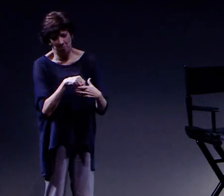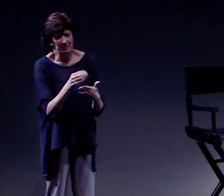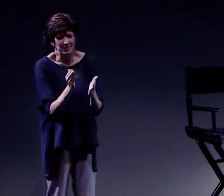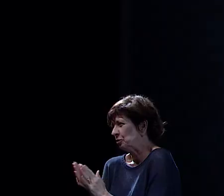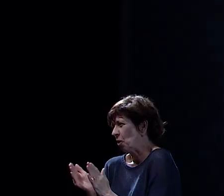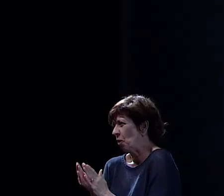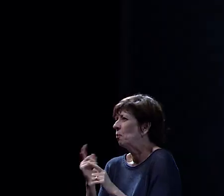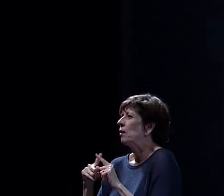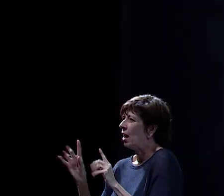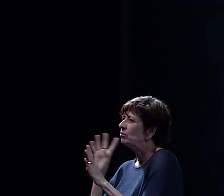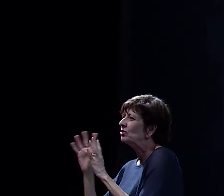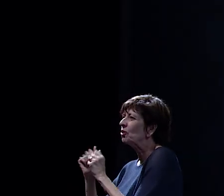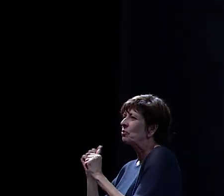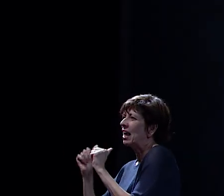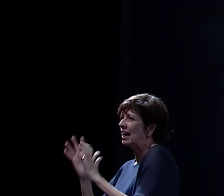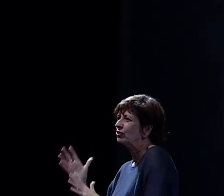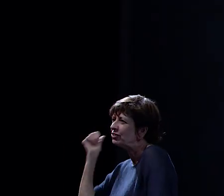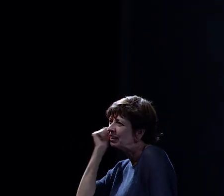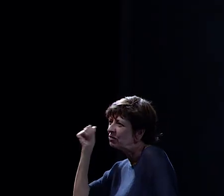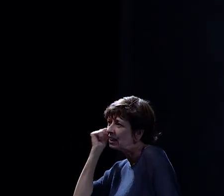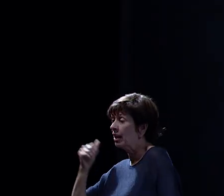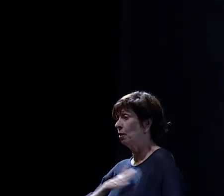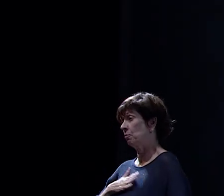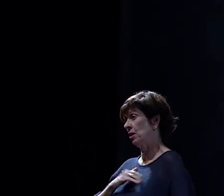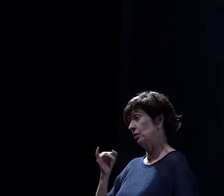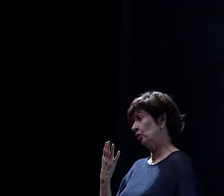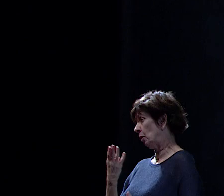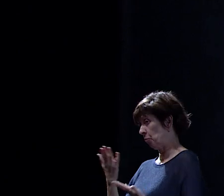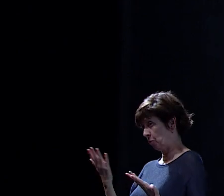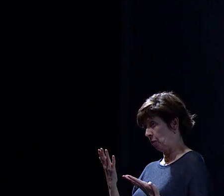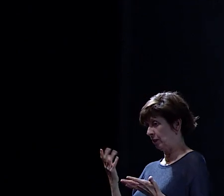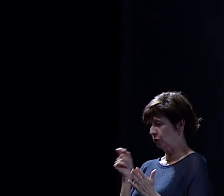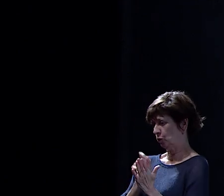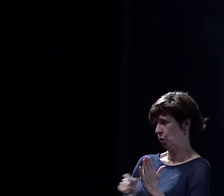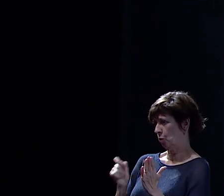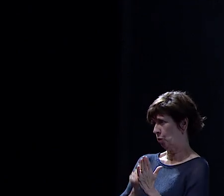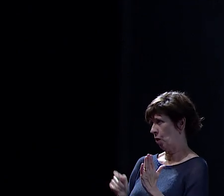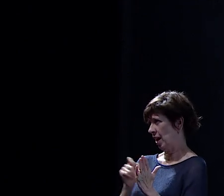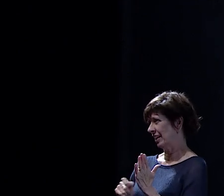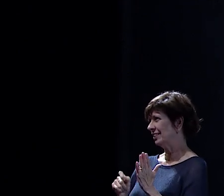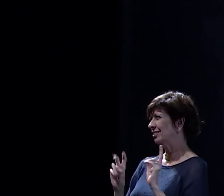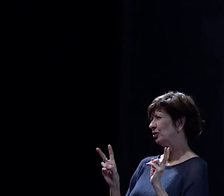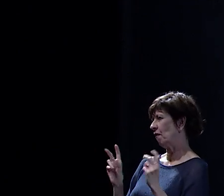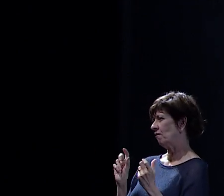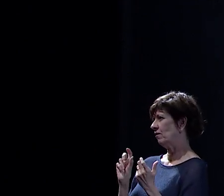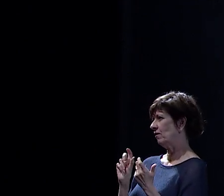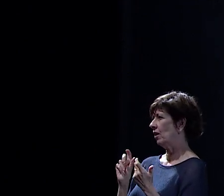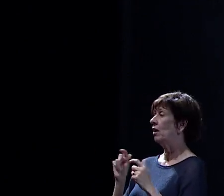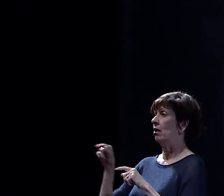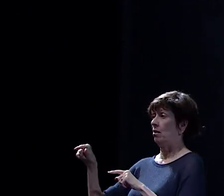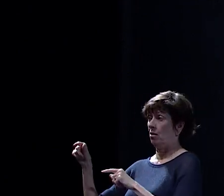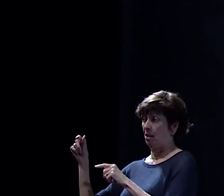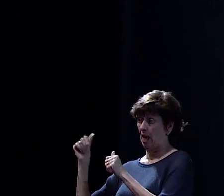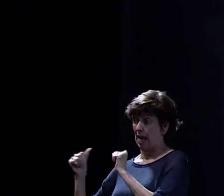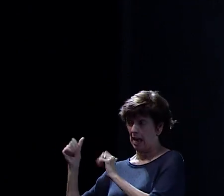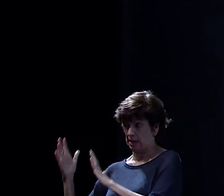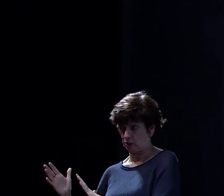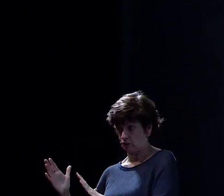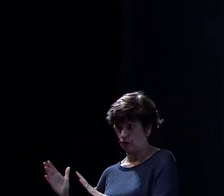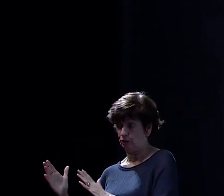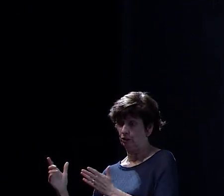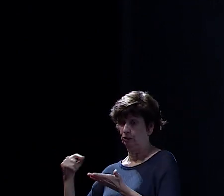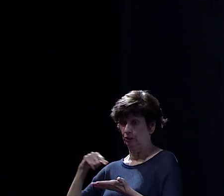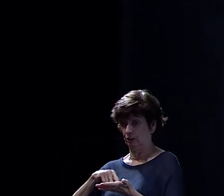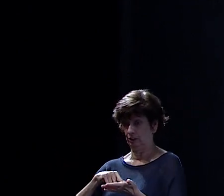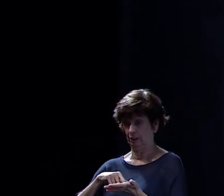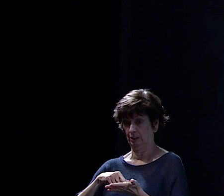talk to the actors every day. And my job was to write the correspondence that the actors were then having